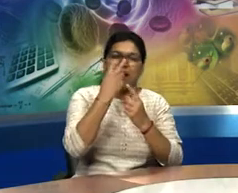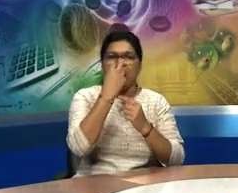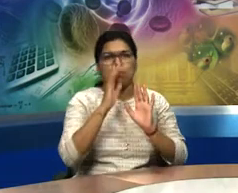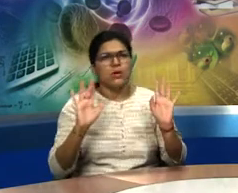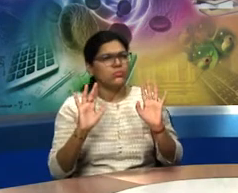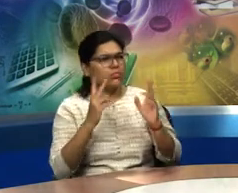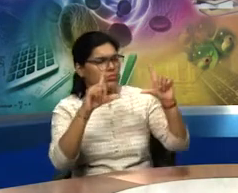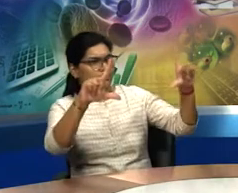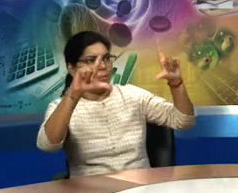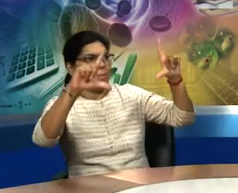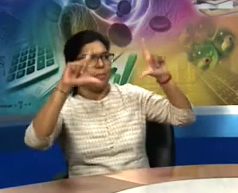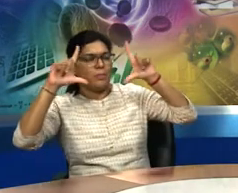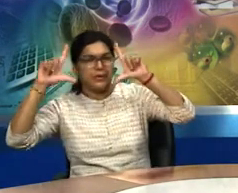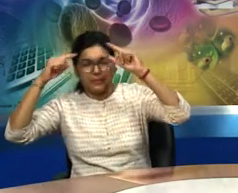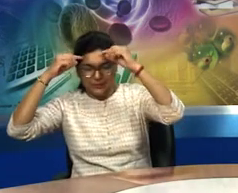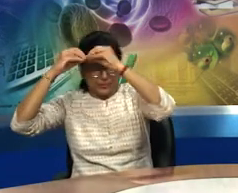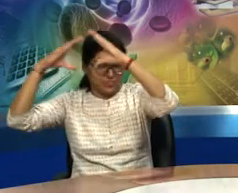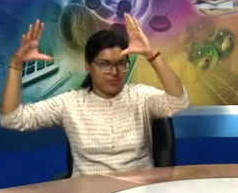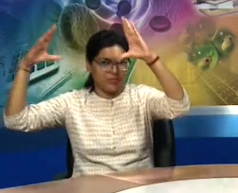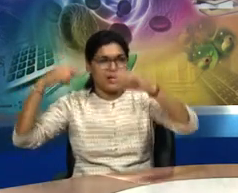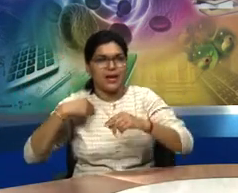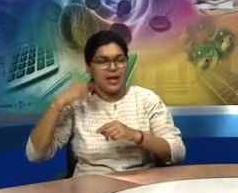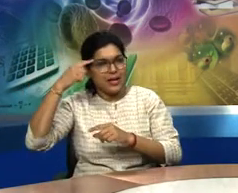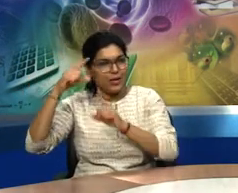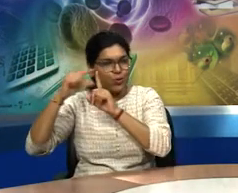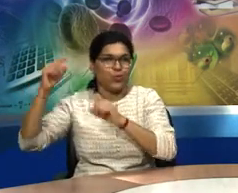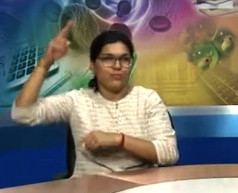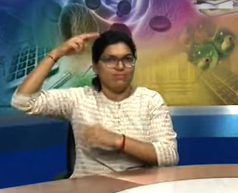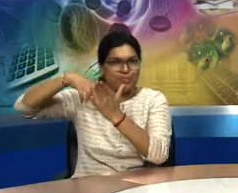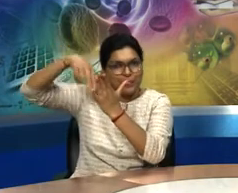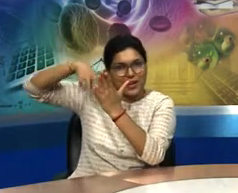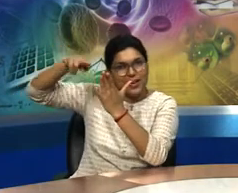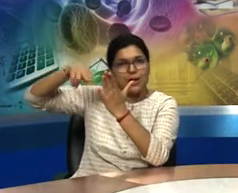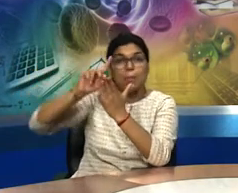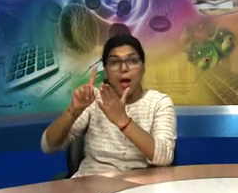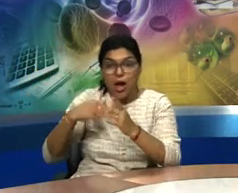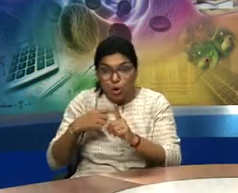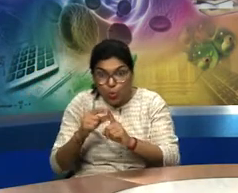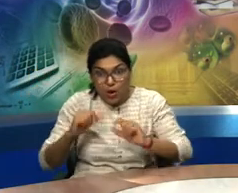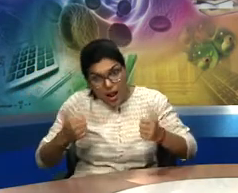When Gandhiji gave the letter to his father and father read the letter,